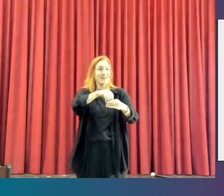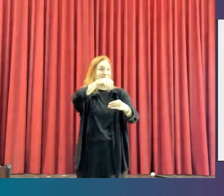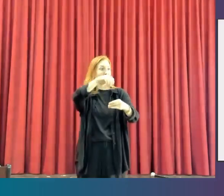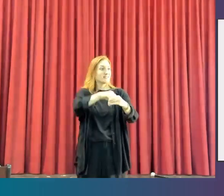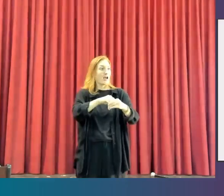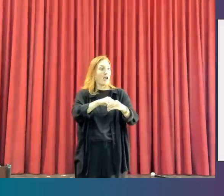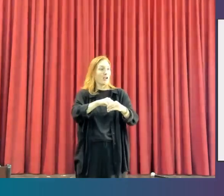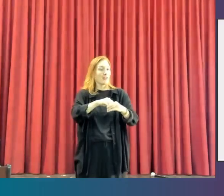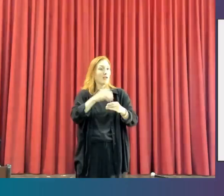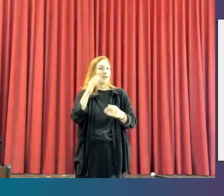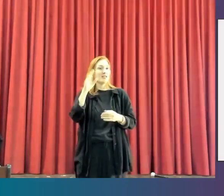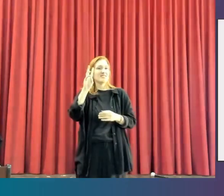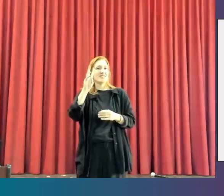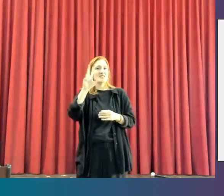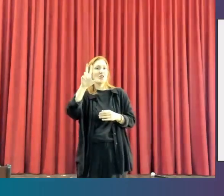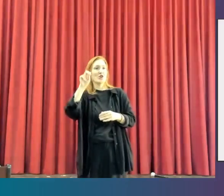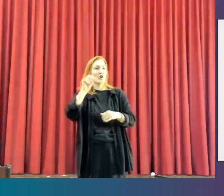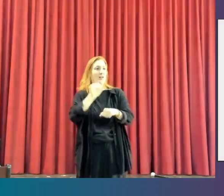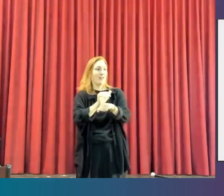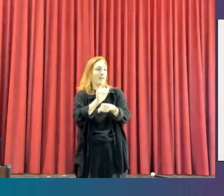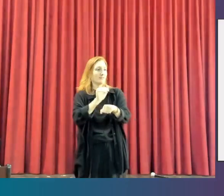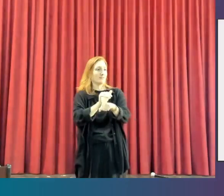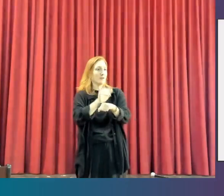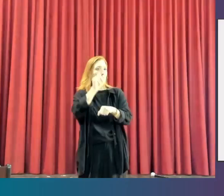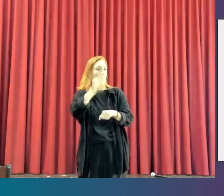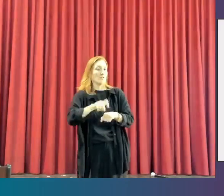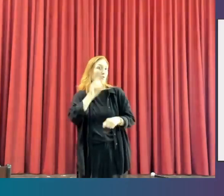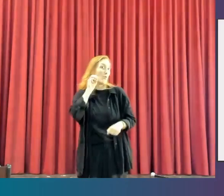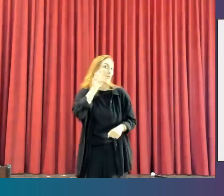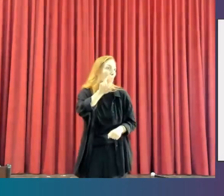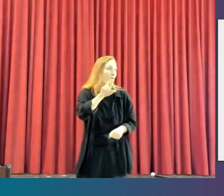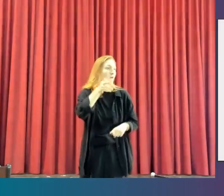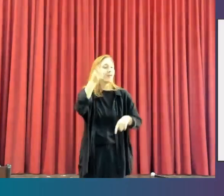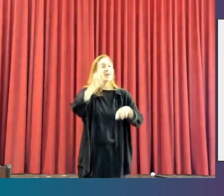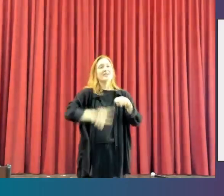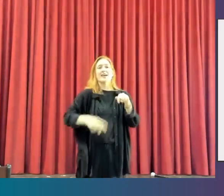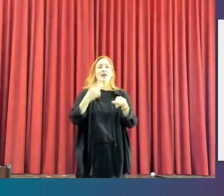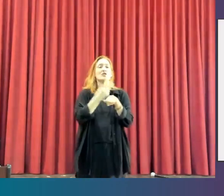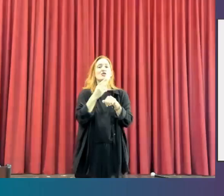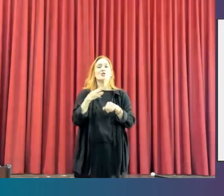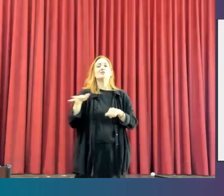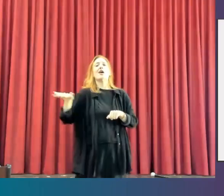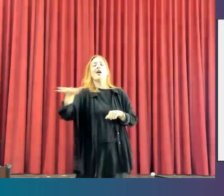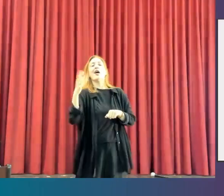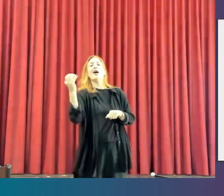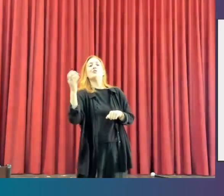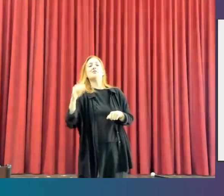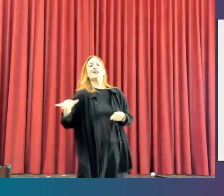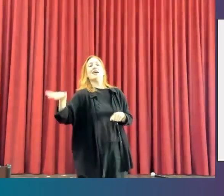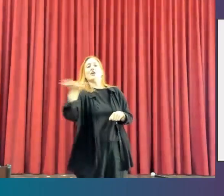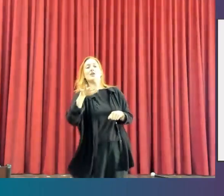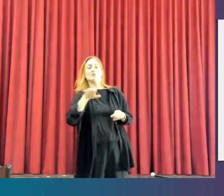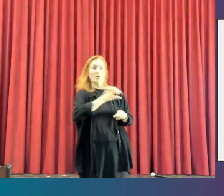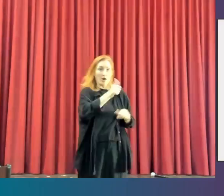p.m. or they can't use these common areas that other residents are allowed to use.